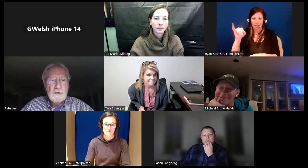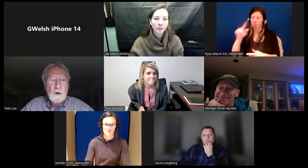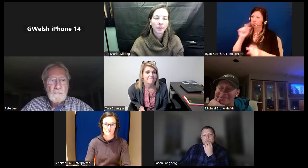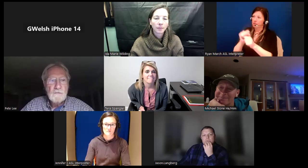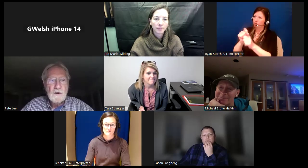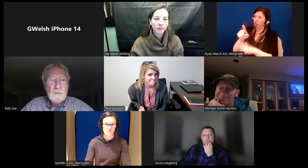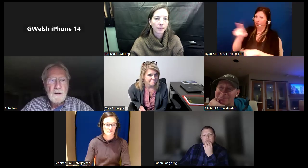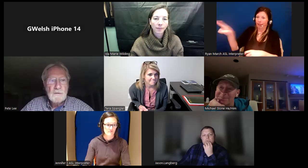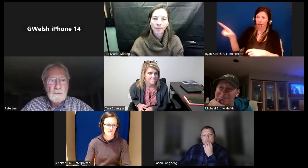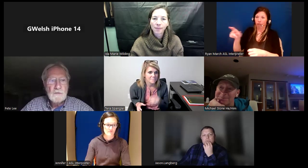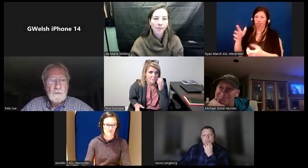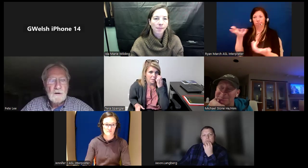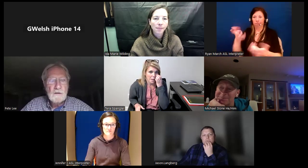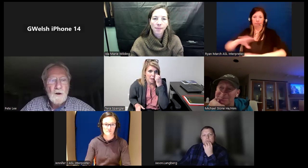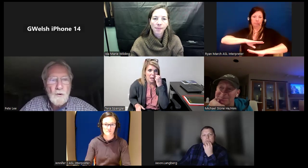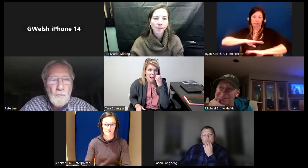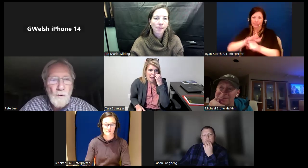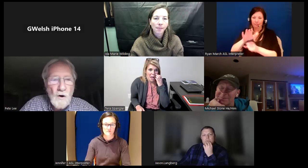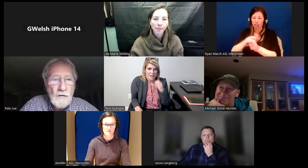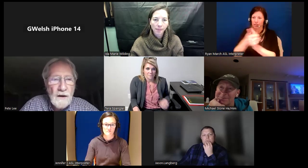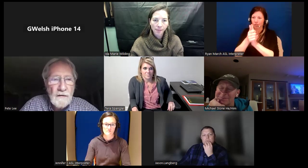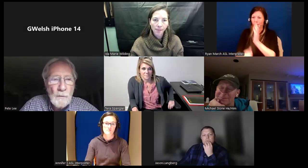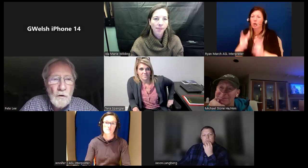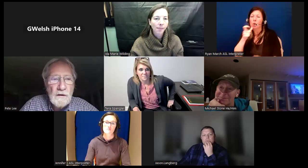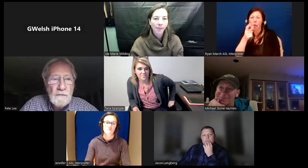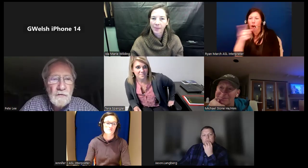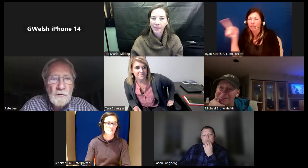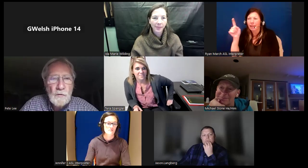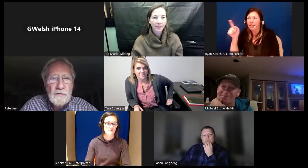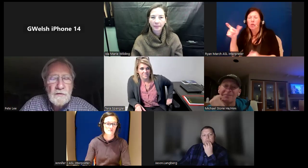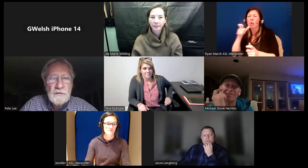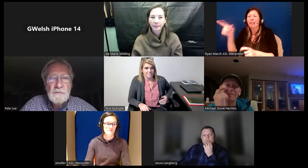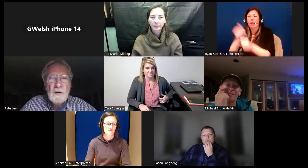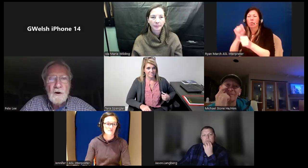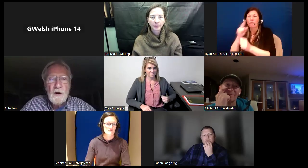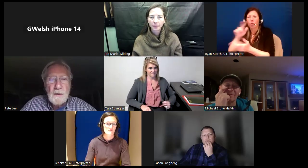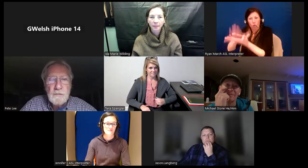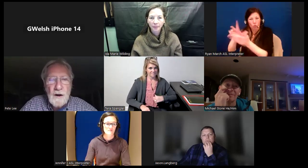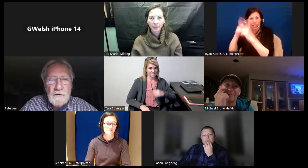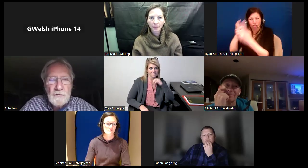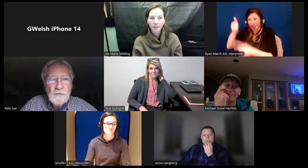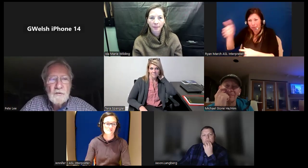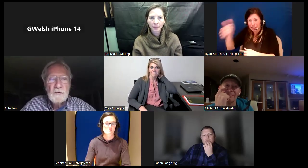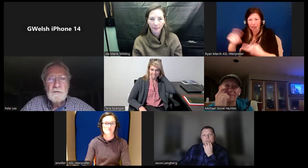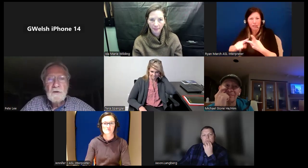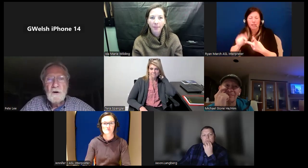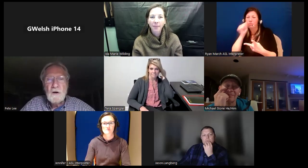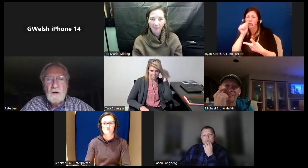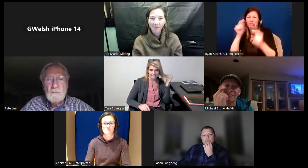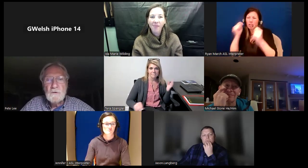sufficiently qualified to be able to do it correctly. Who are they? Are they working for school systems? Are they private